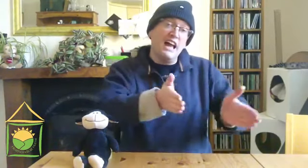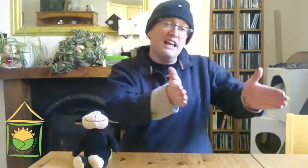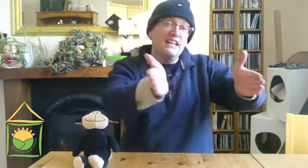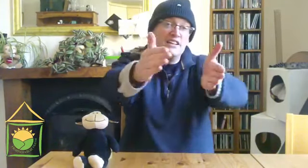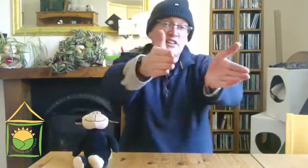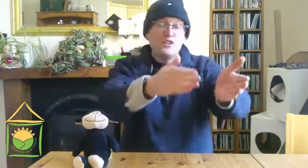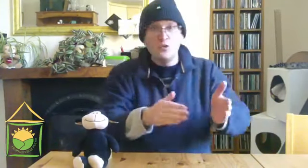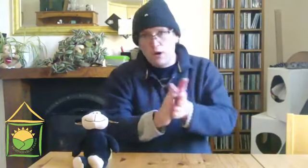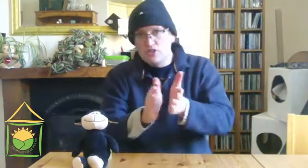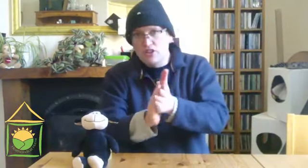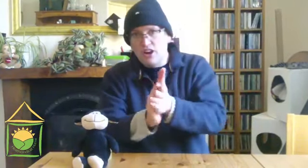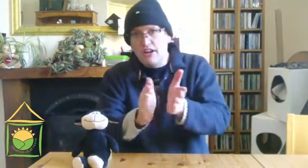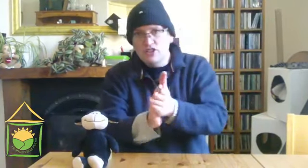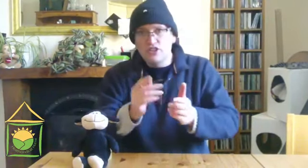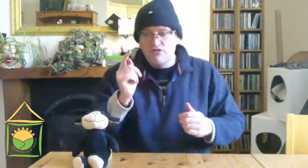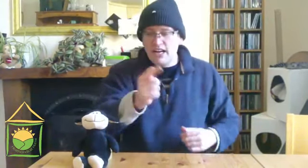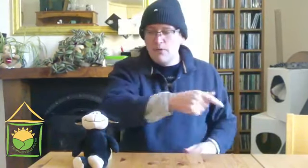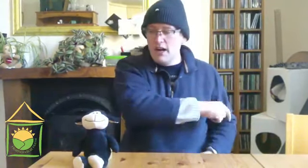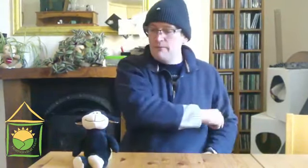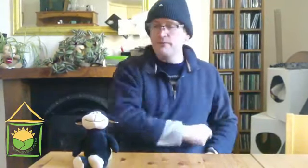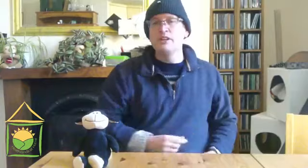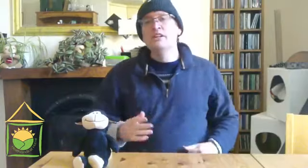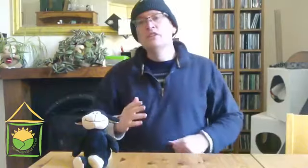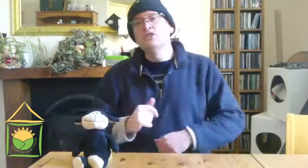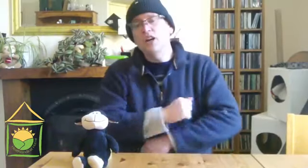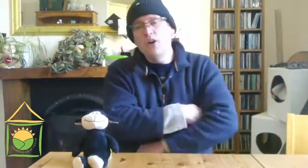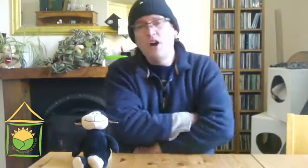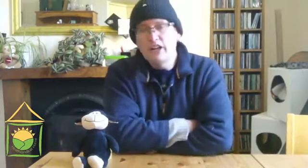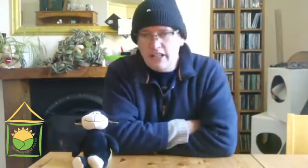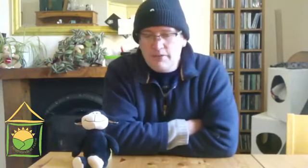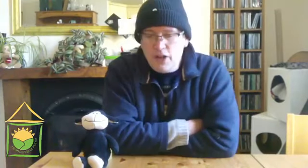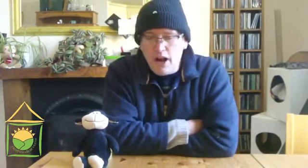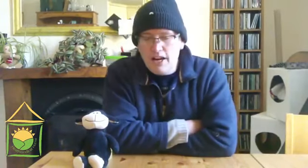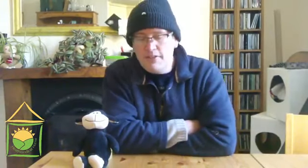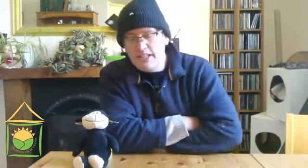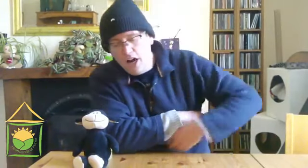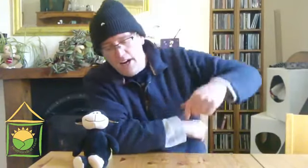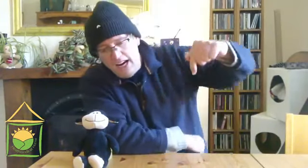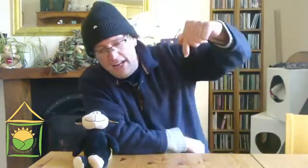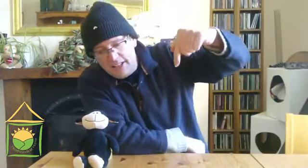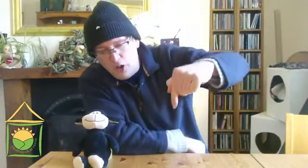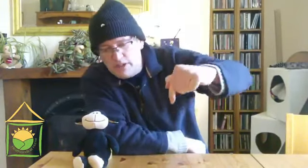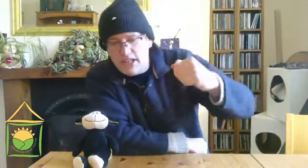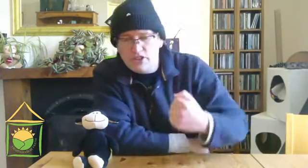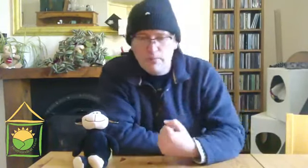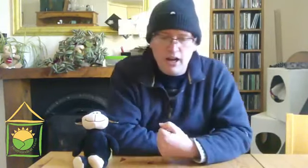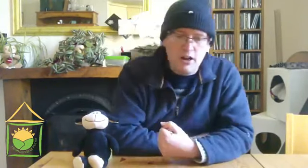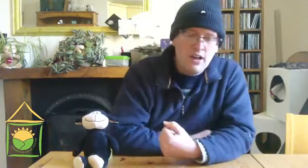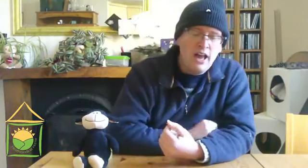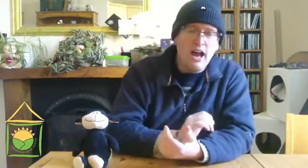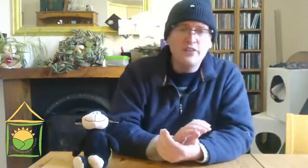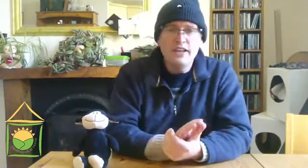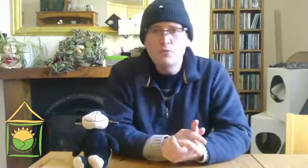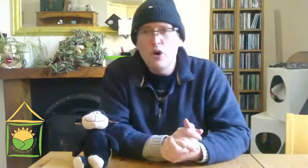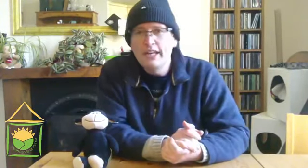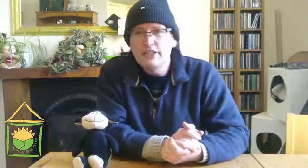lane. Well done, guys. Done really well. So I'm going to give you a video in the comment section below. And this one is